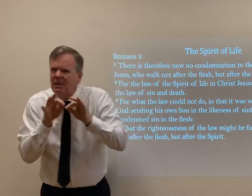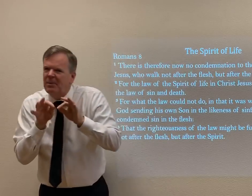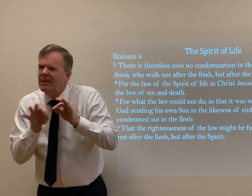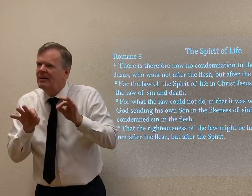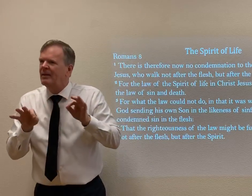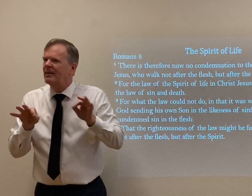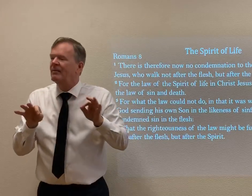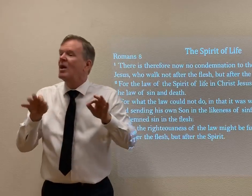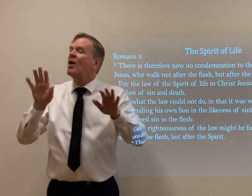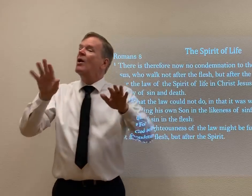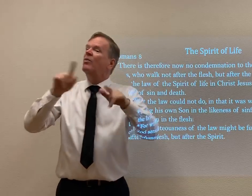Simple.